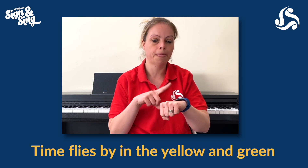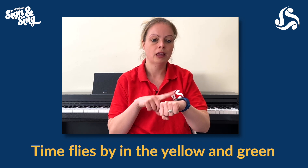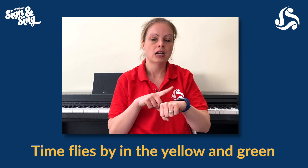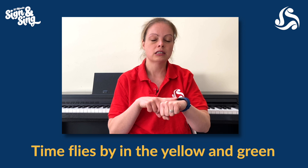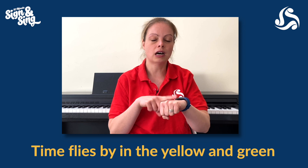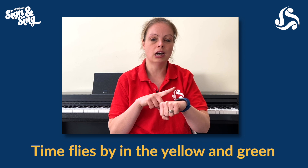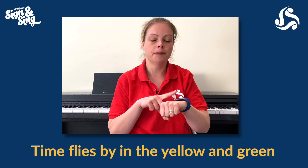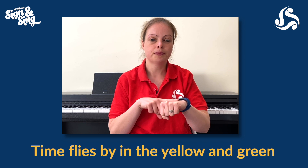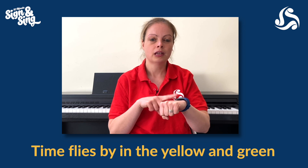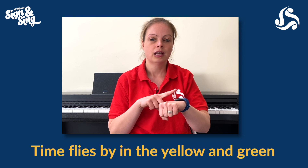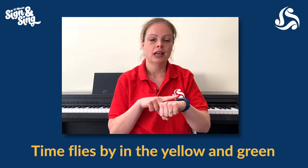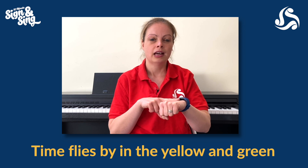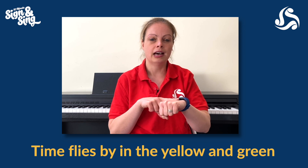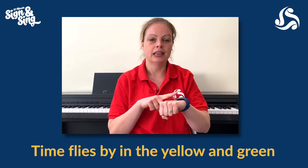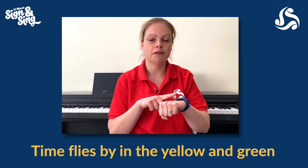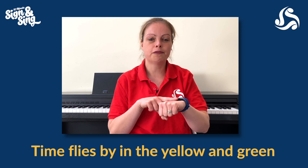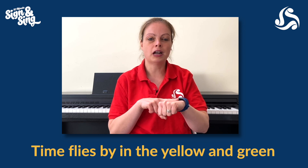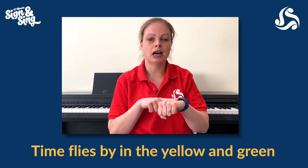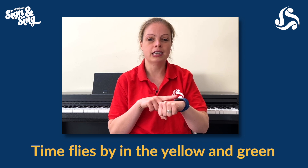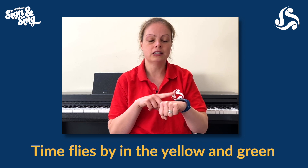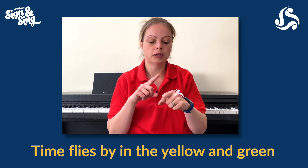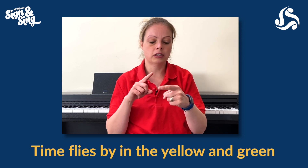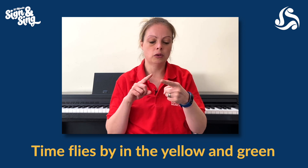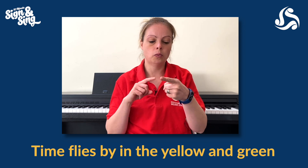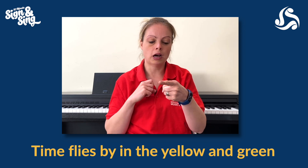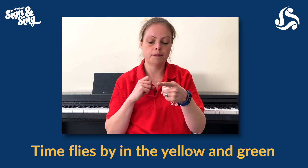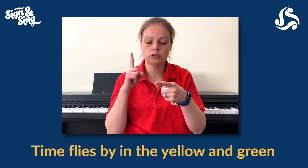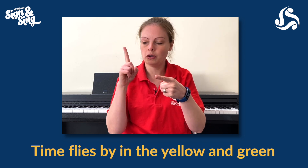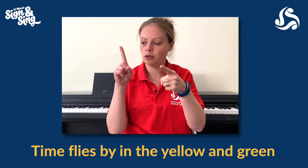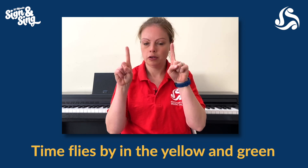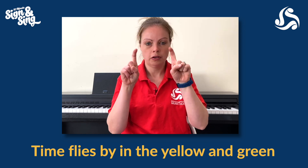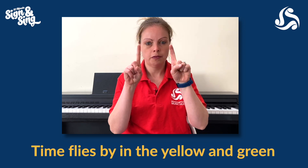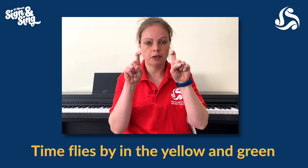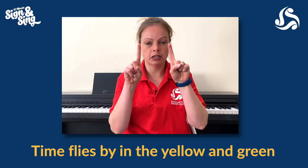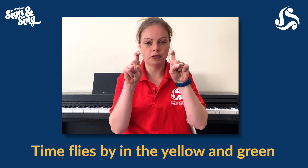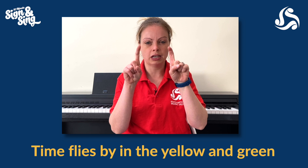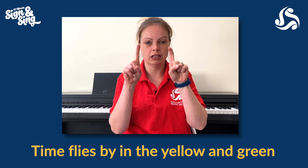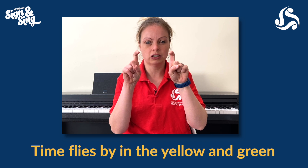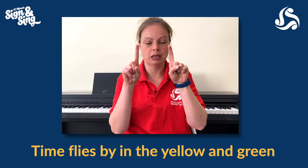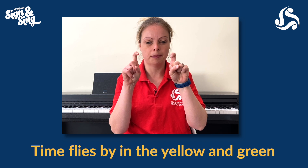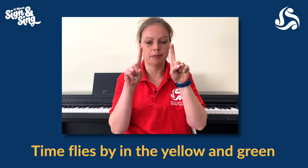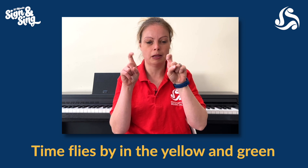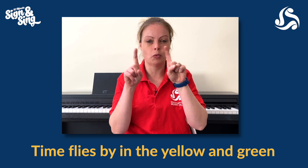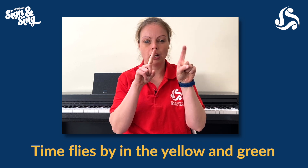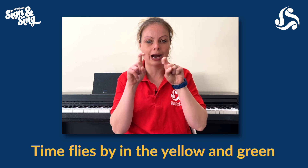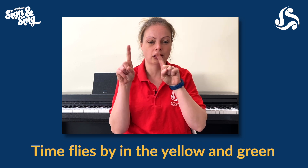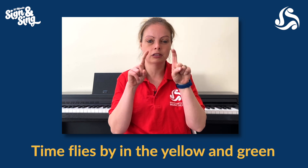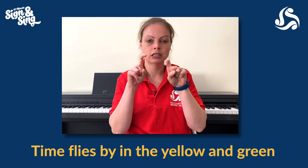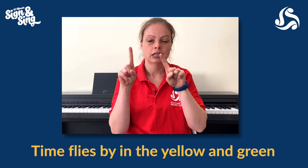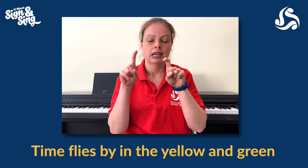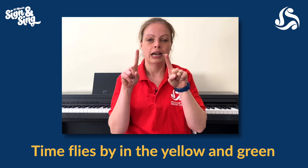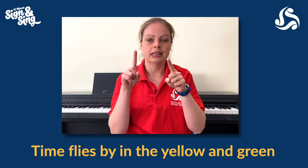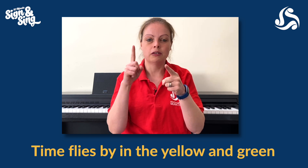down. Time, and then flies, we're going to do 2 first fingers. Show me them, give me the wiggle